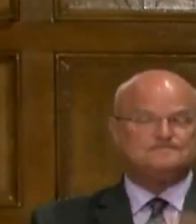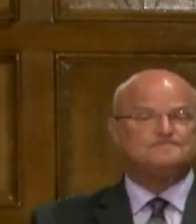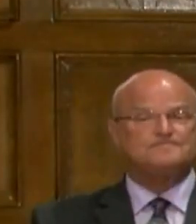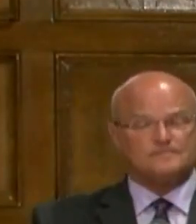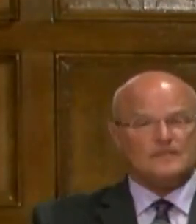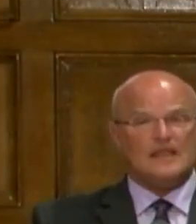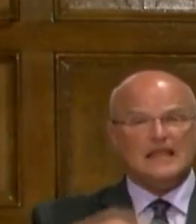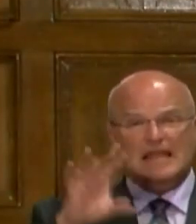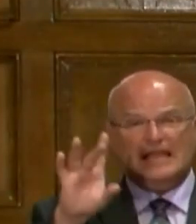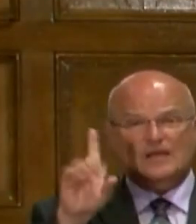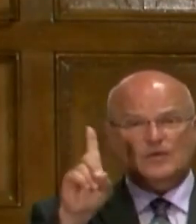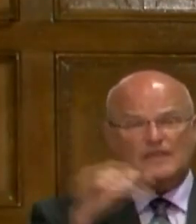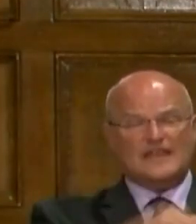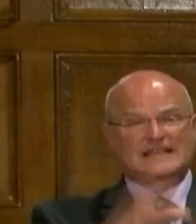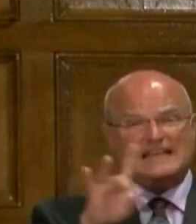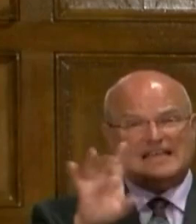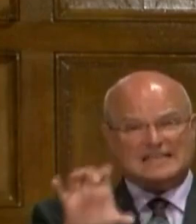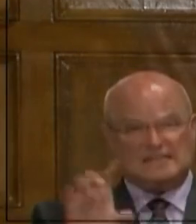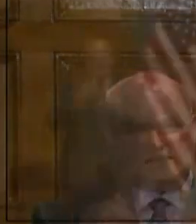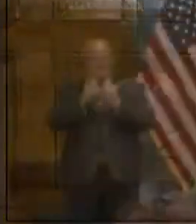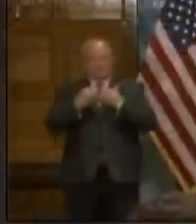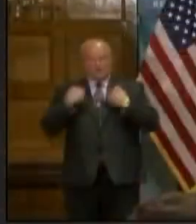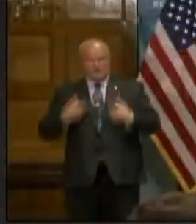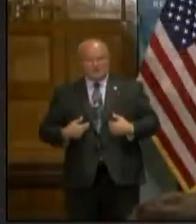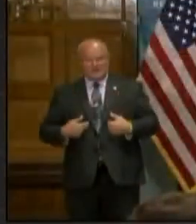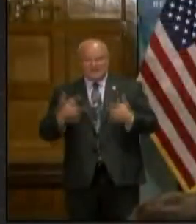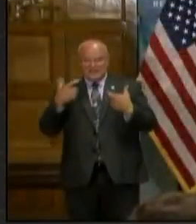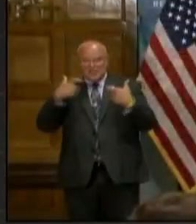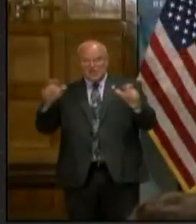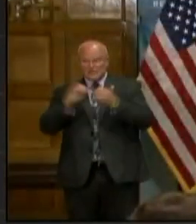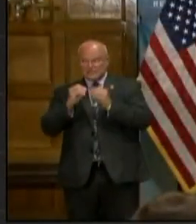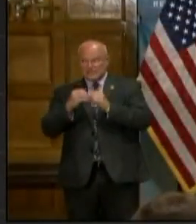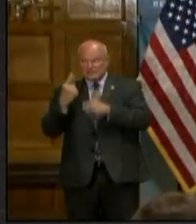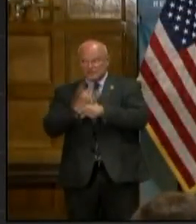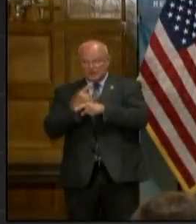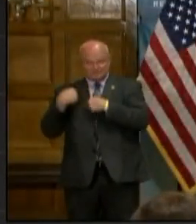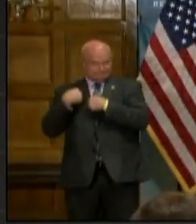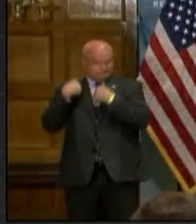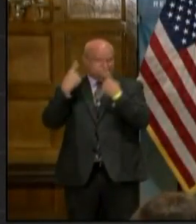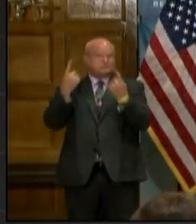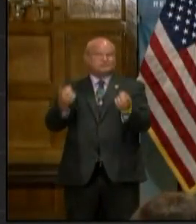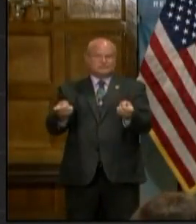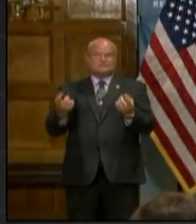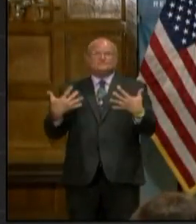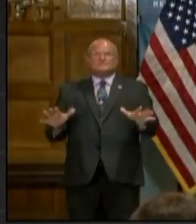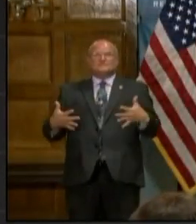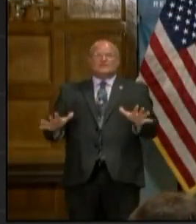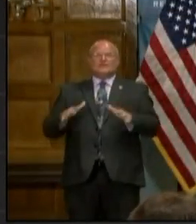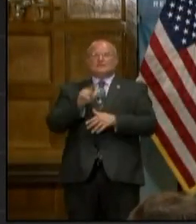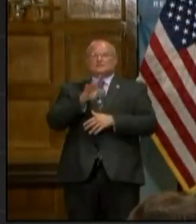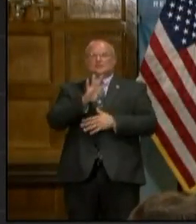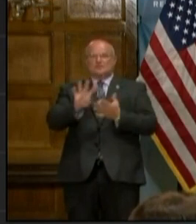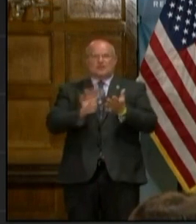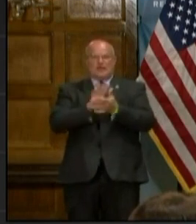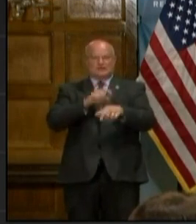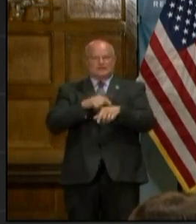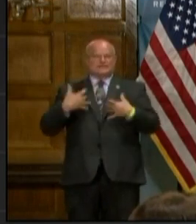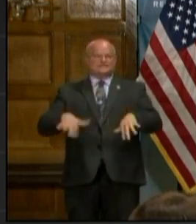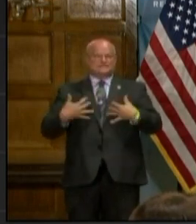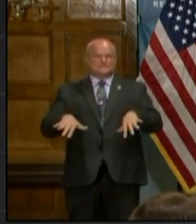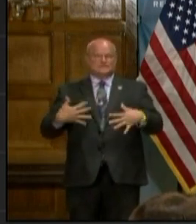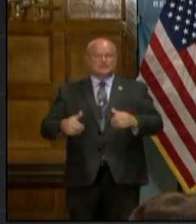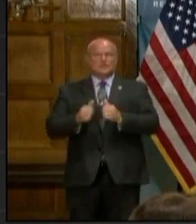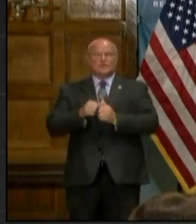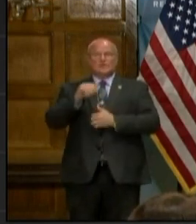have 1,800 tests by the Department of Health, which is the largest number that they have done in a 24-hour period,